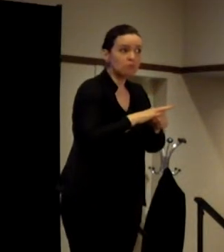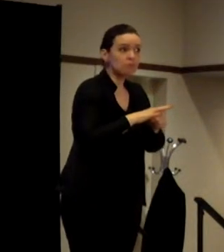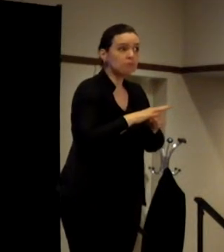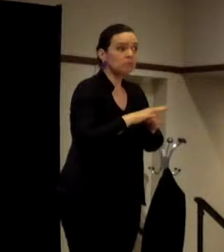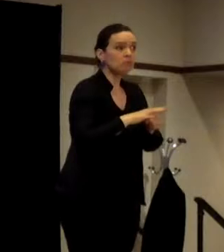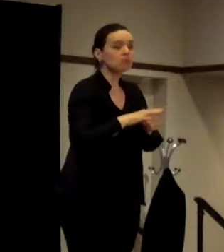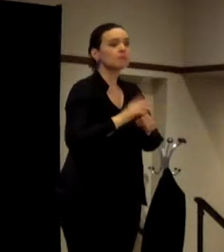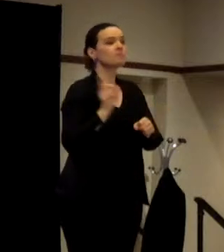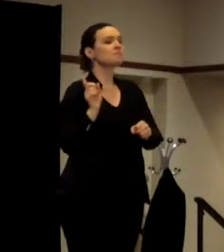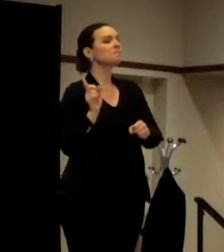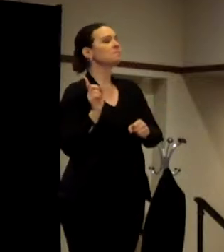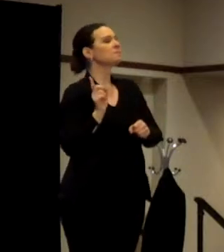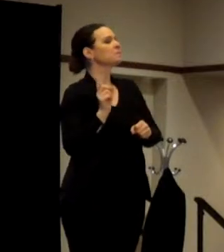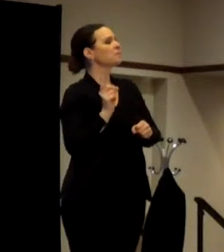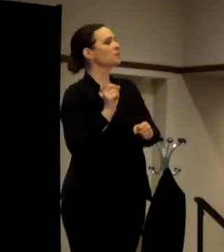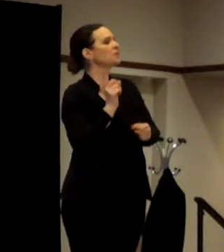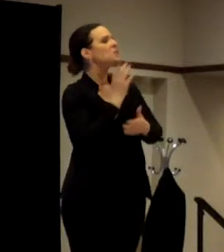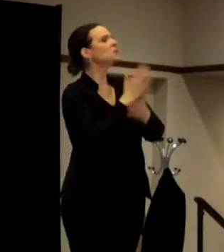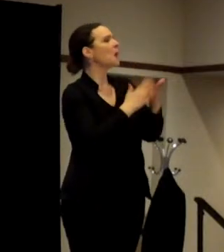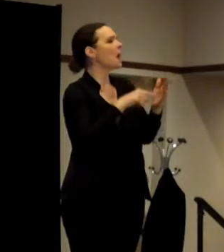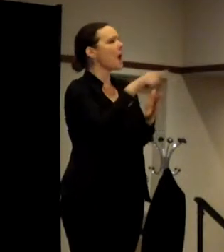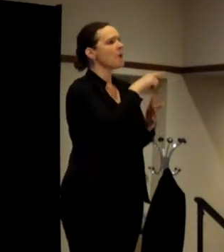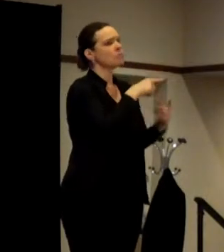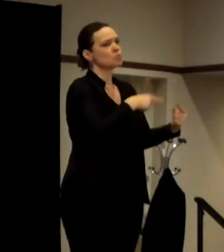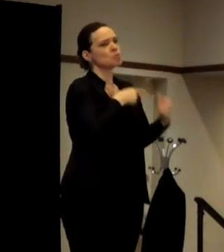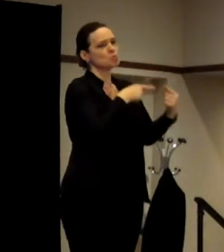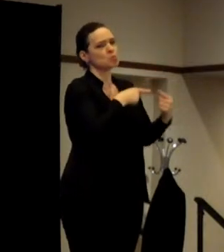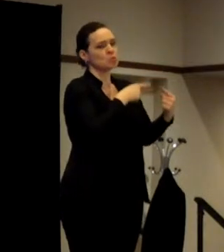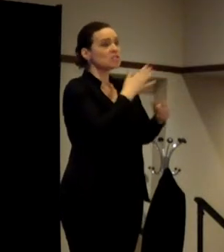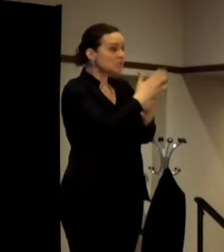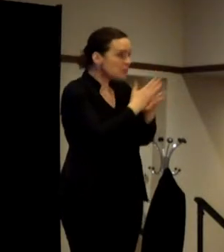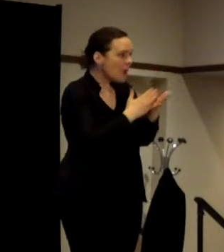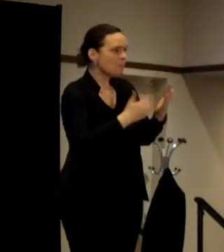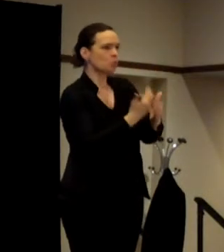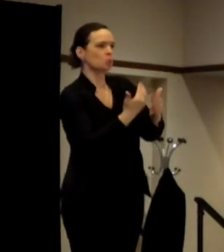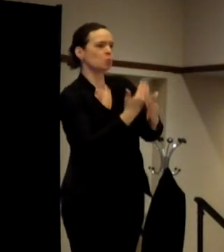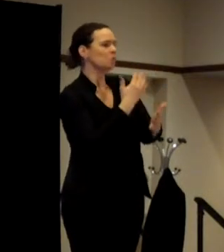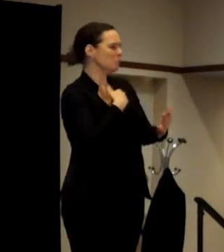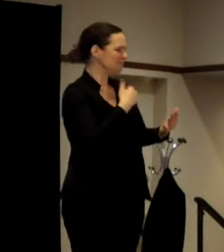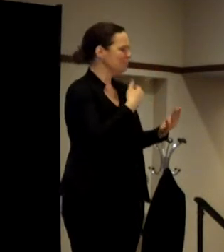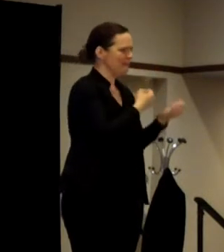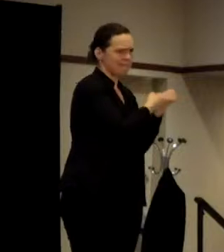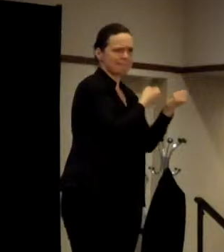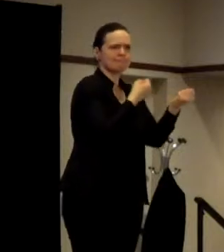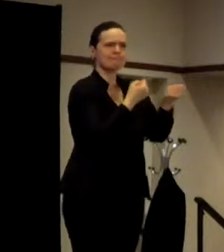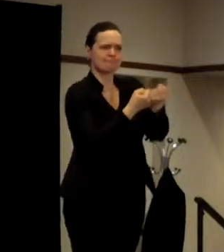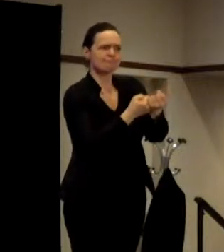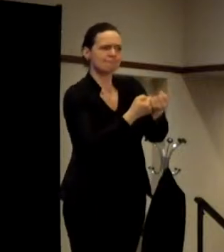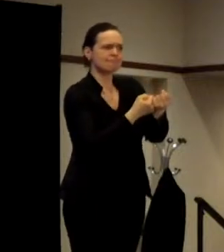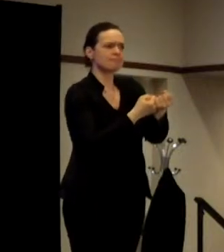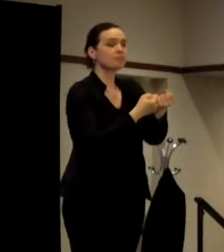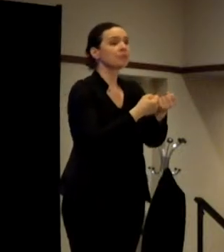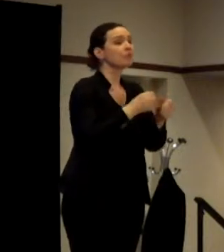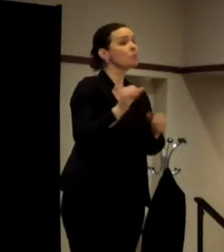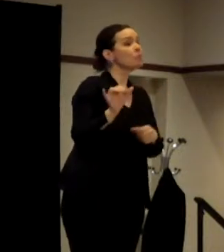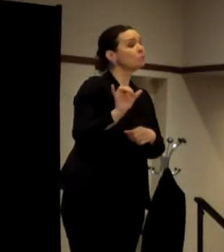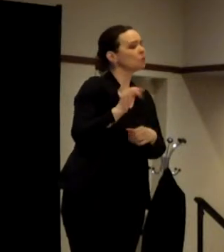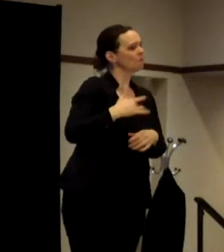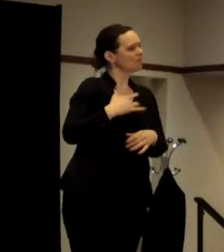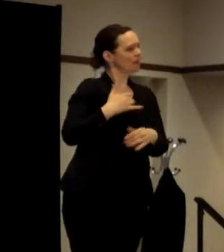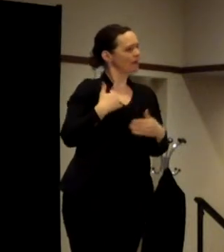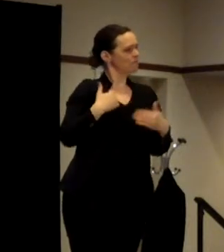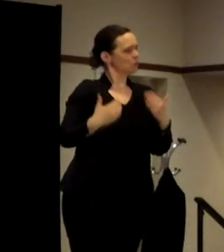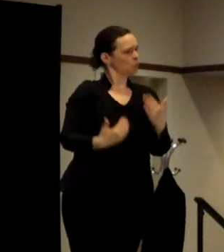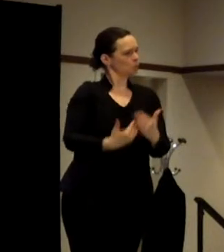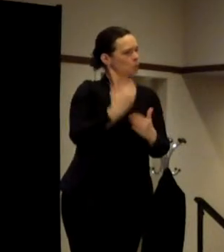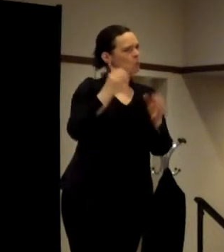that will get shored up. And then there's some new opportunities that we think will fit nicely into some of the parts of